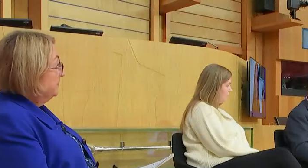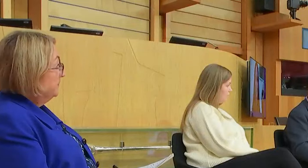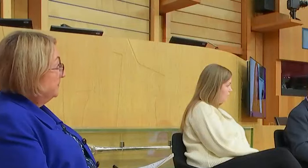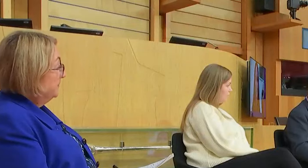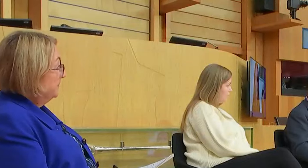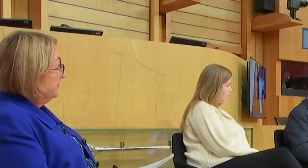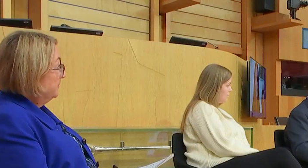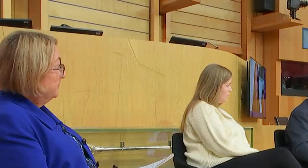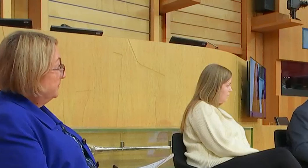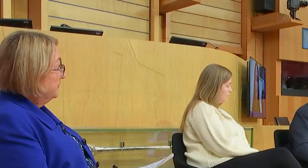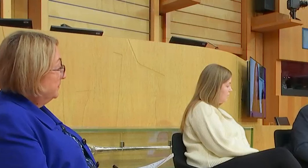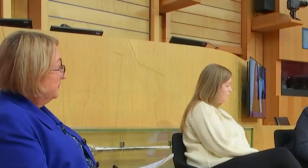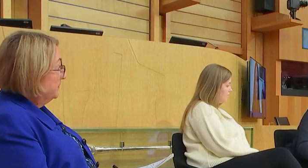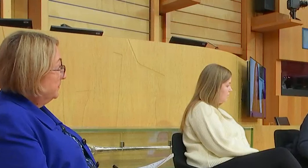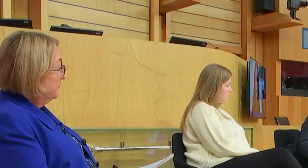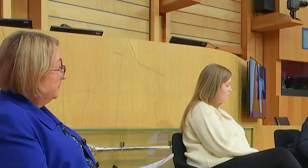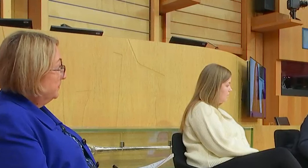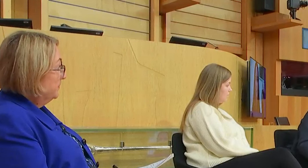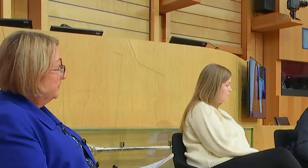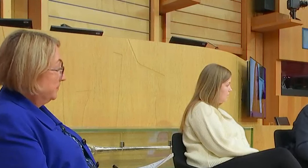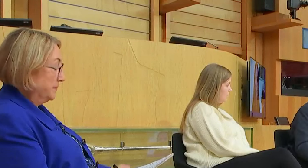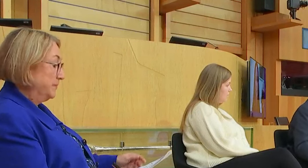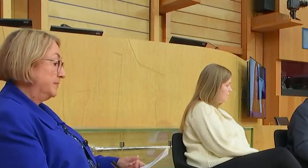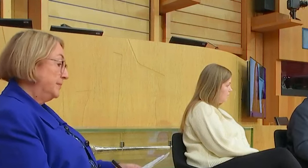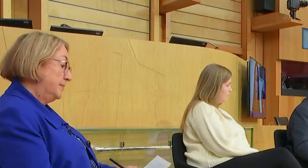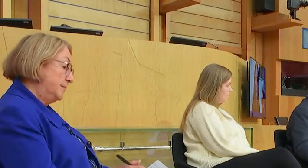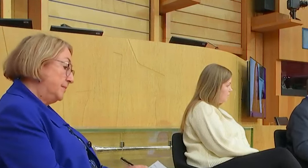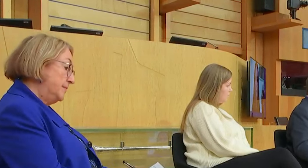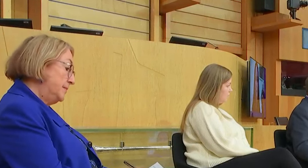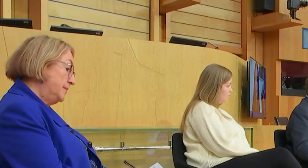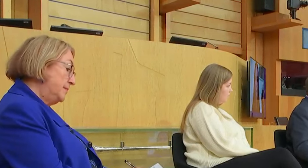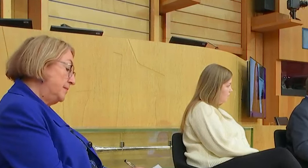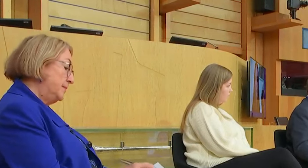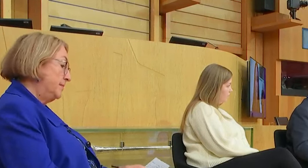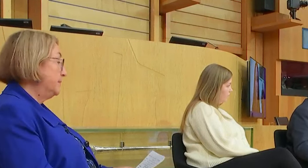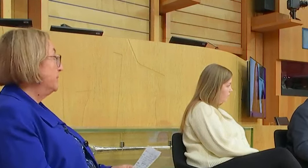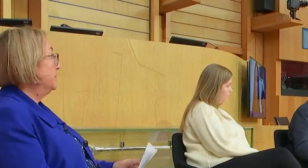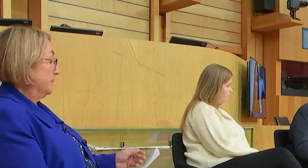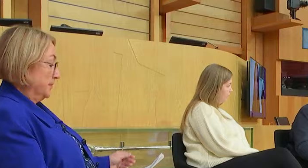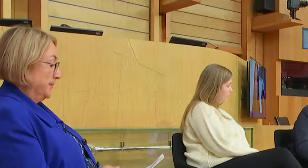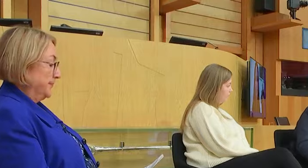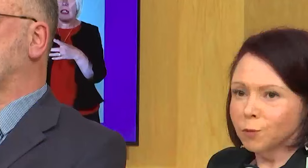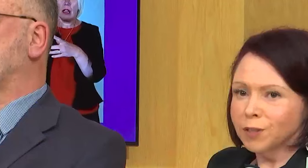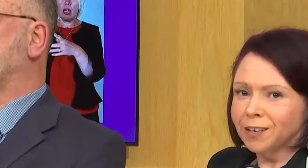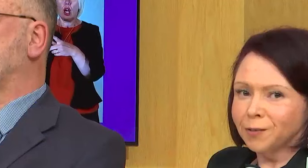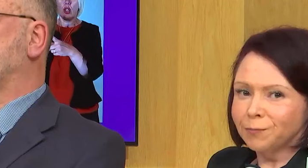with the point about getting rid of it all. Otherwise, we get into discussions about, was that a social P or was it a medical P, or